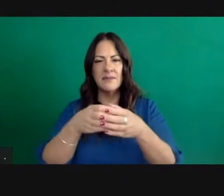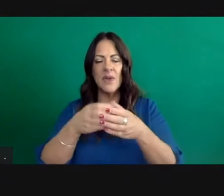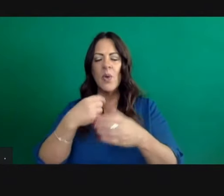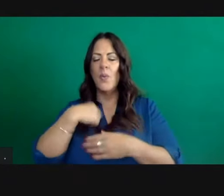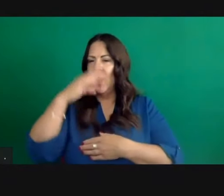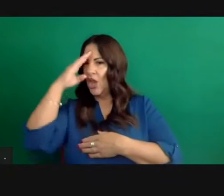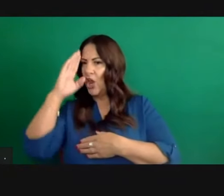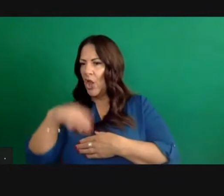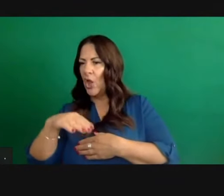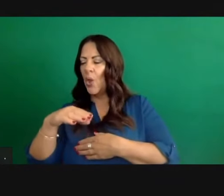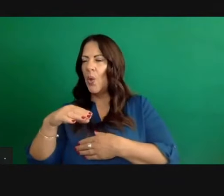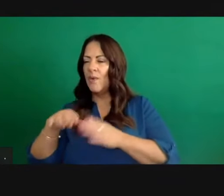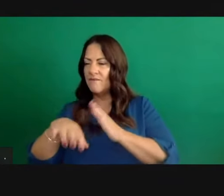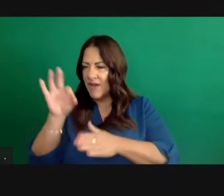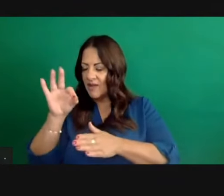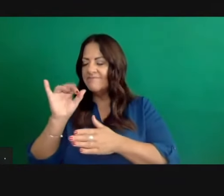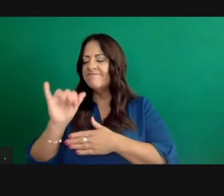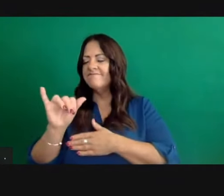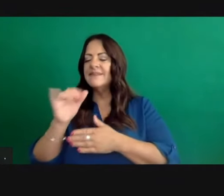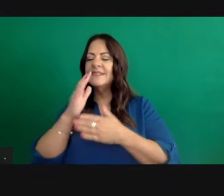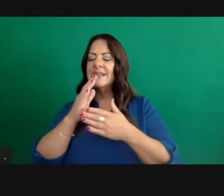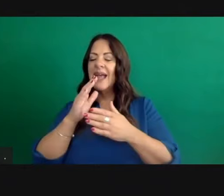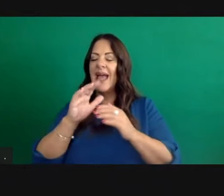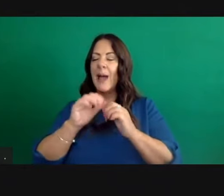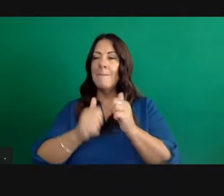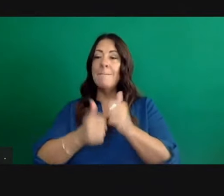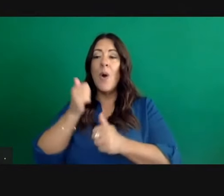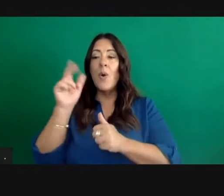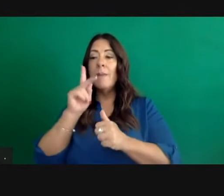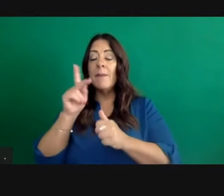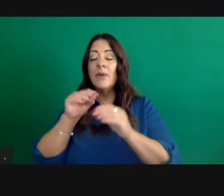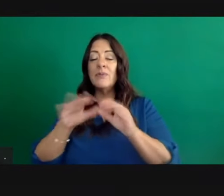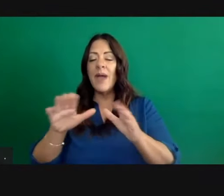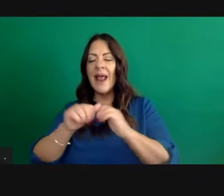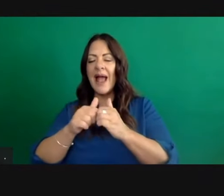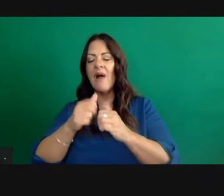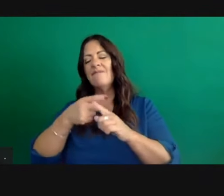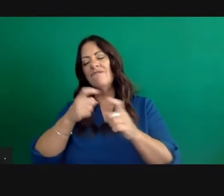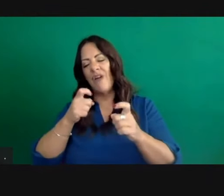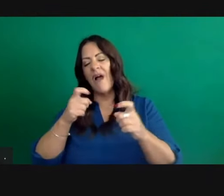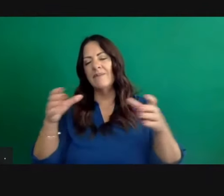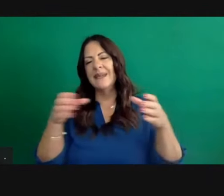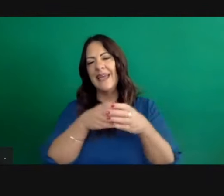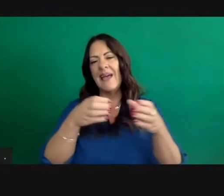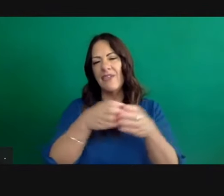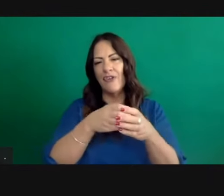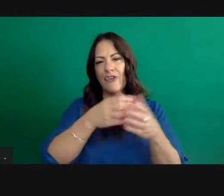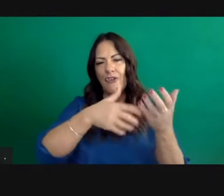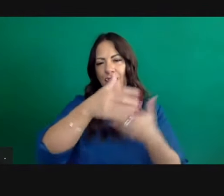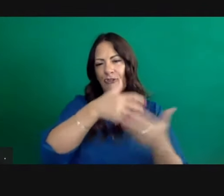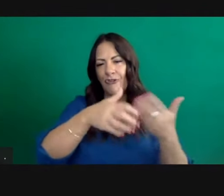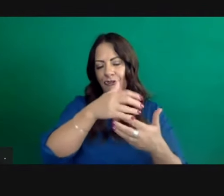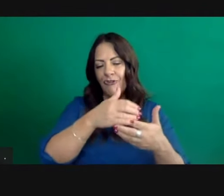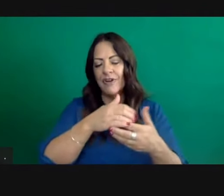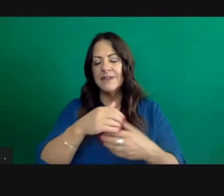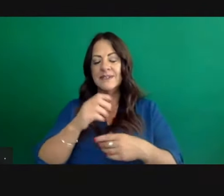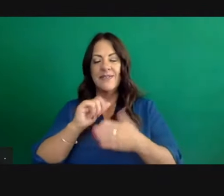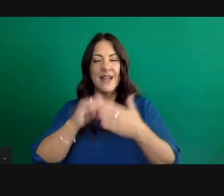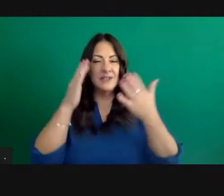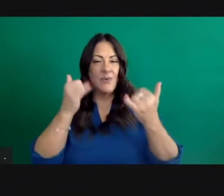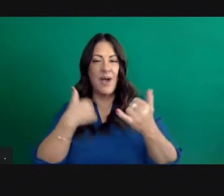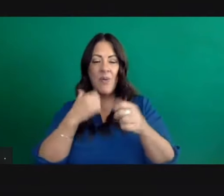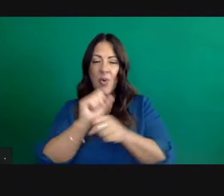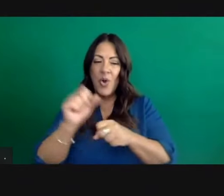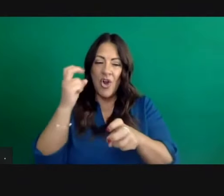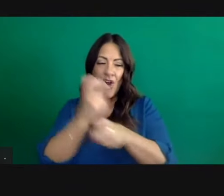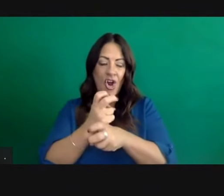they identify. And to the question earlier about Thanksgiving and other holidays, I think that's why it's so important that we're working hard